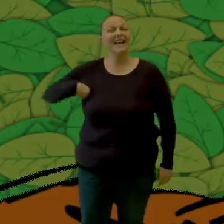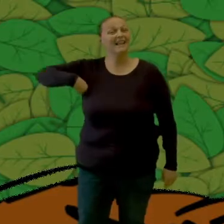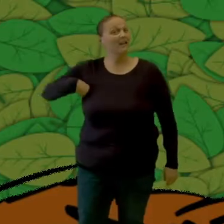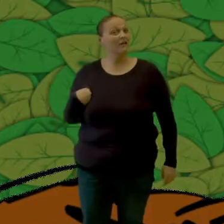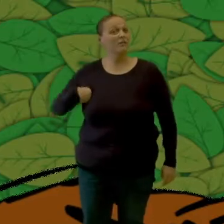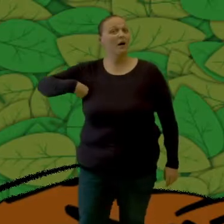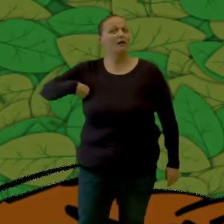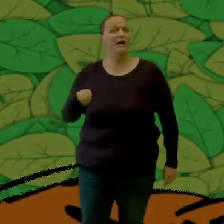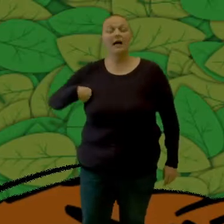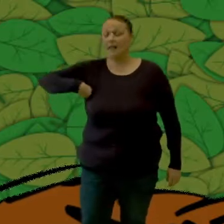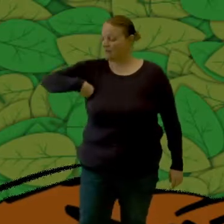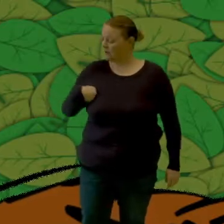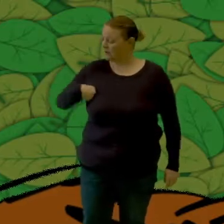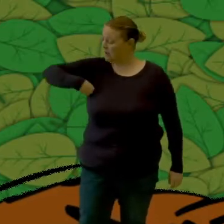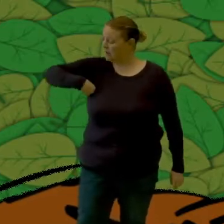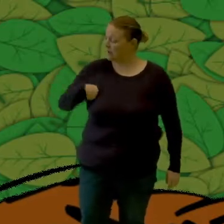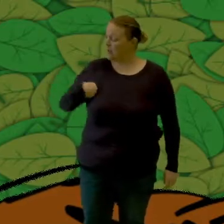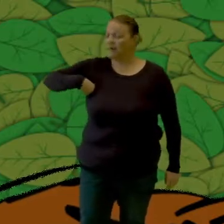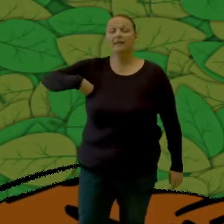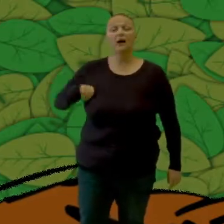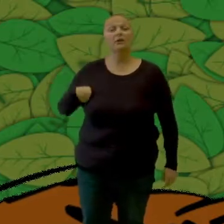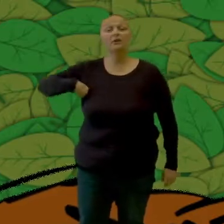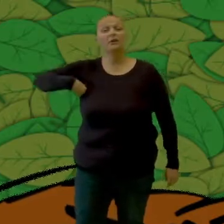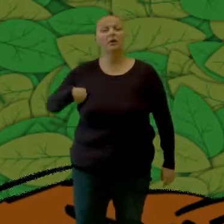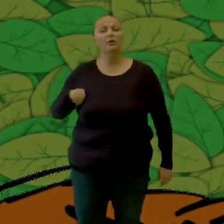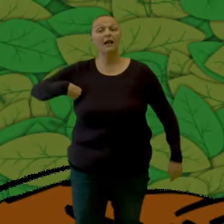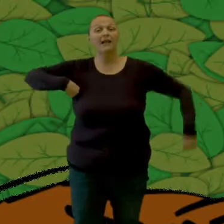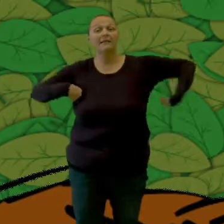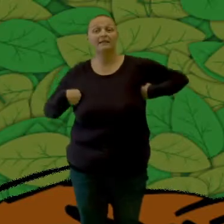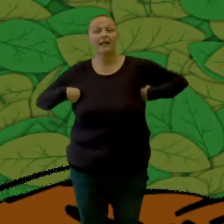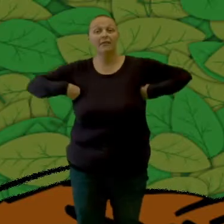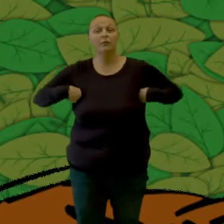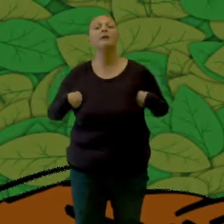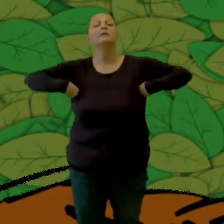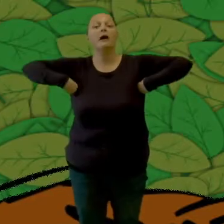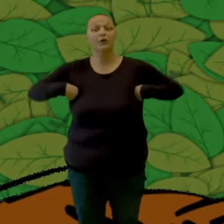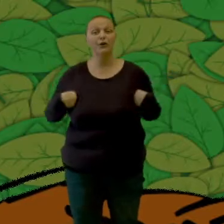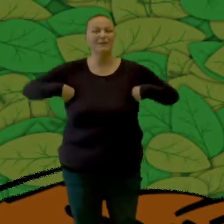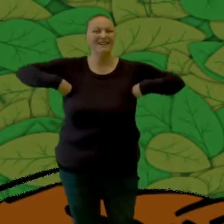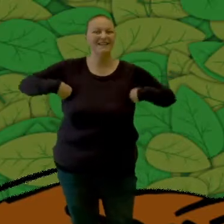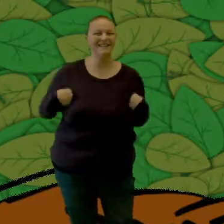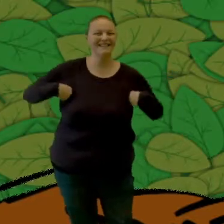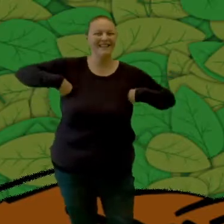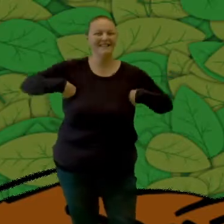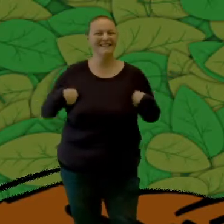and they couldn't walk and they couldn't talk, but they all could go like this. Both wings. Mother Goonie Bird had 7